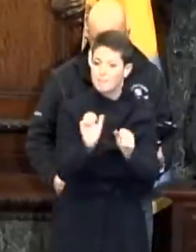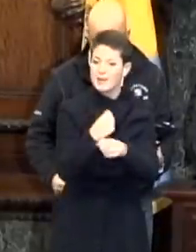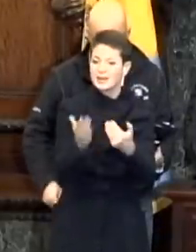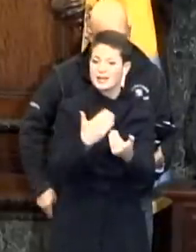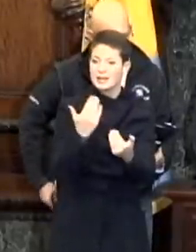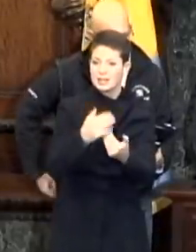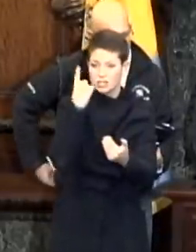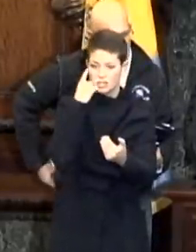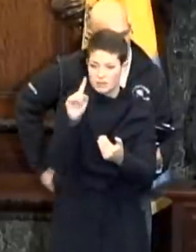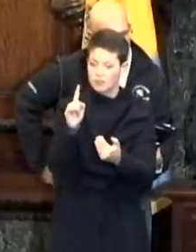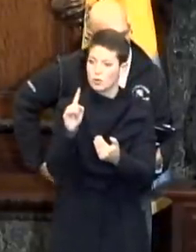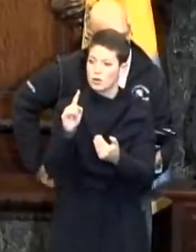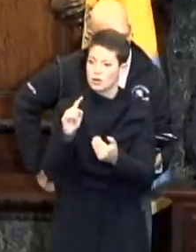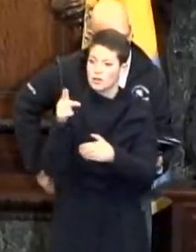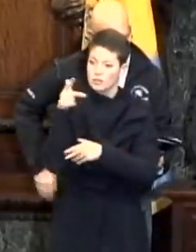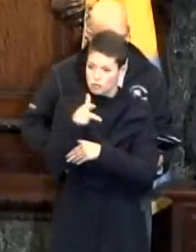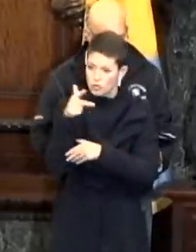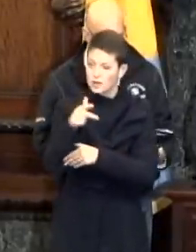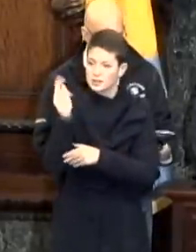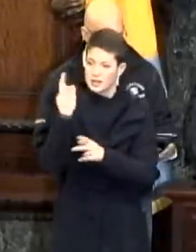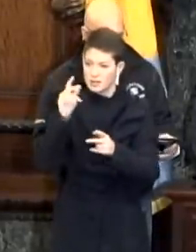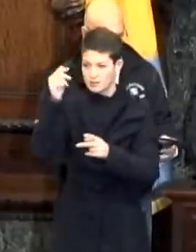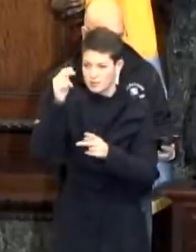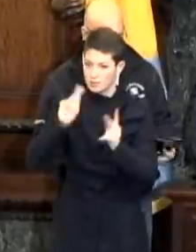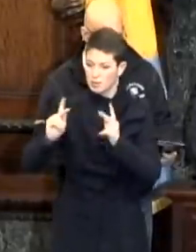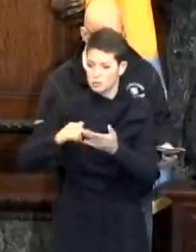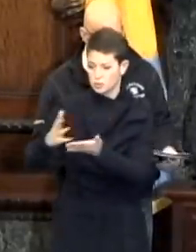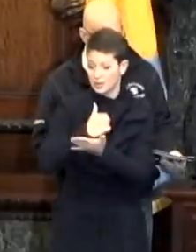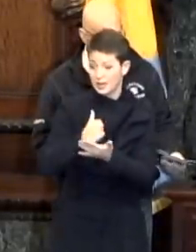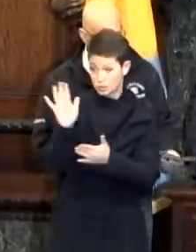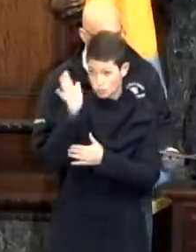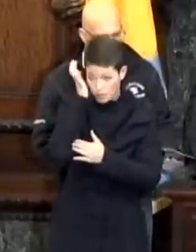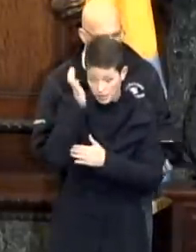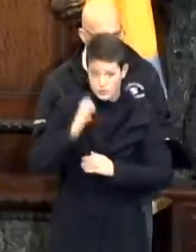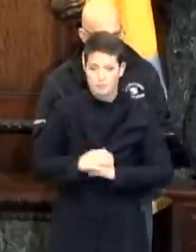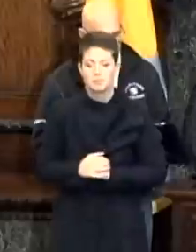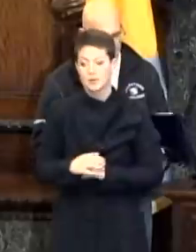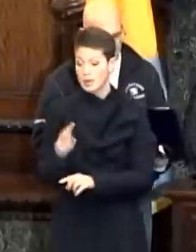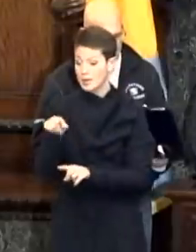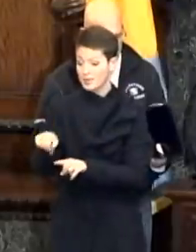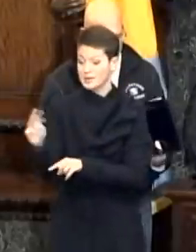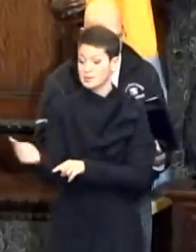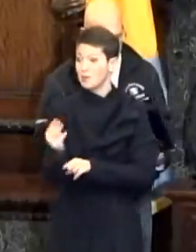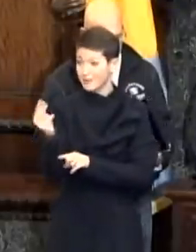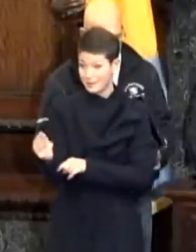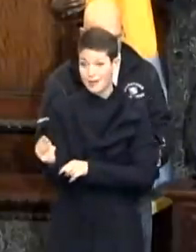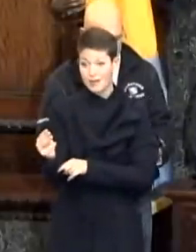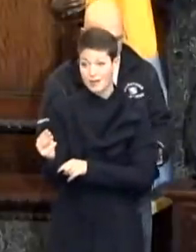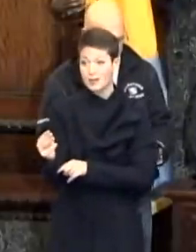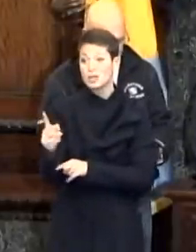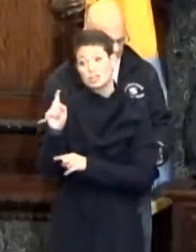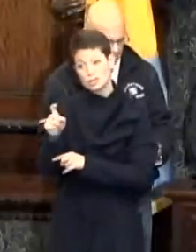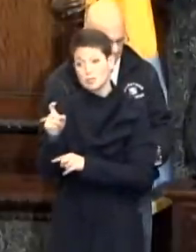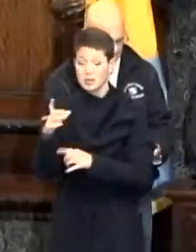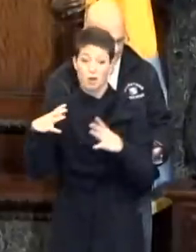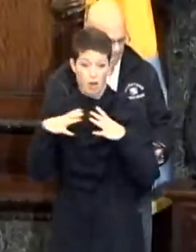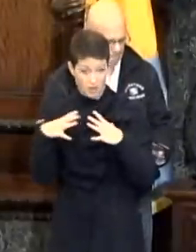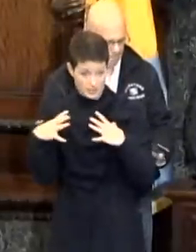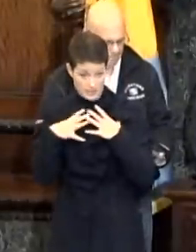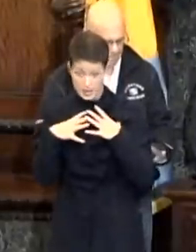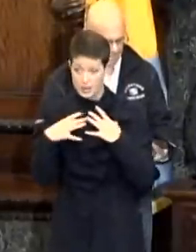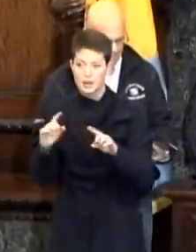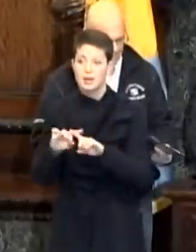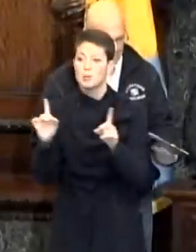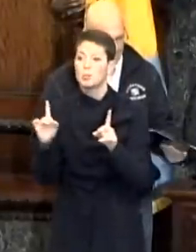easier for our crews to pick up that material. Monday trash, which normally would not be picked up because of the